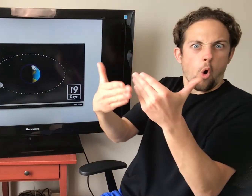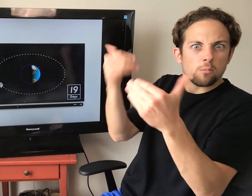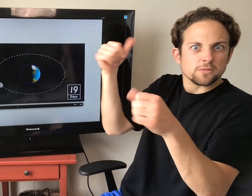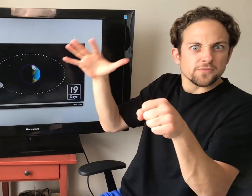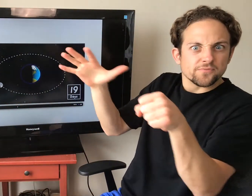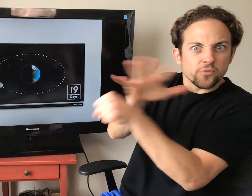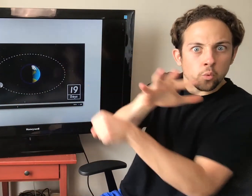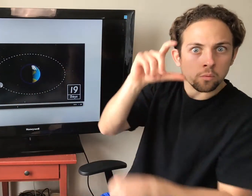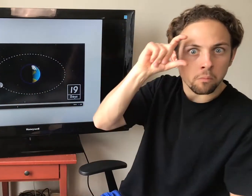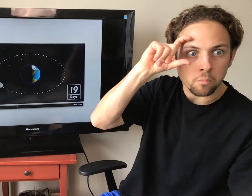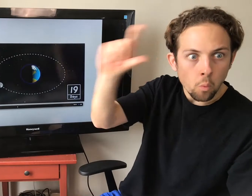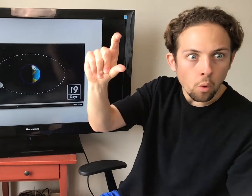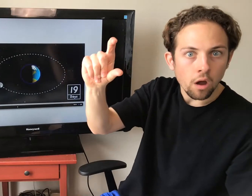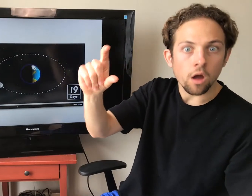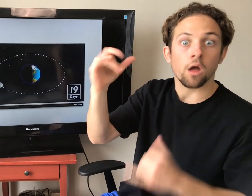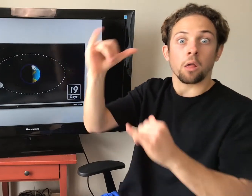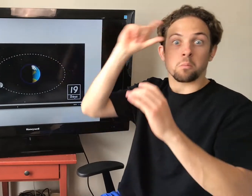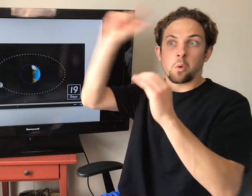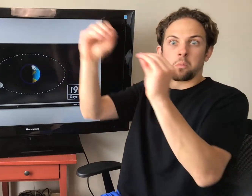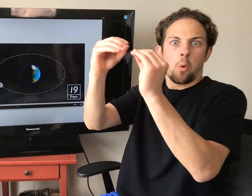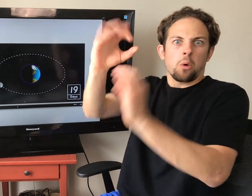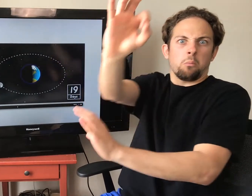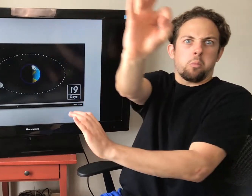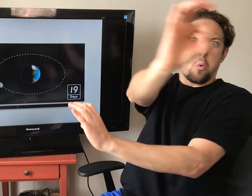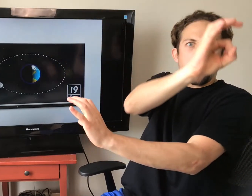At this point, it almost looks like a full moon.